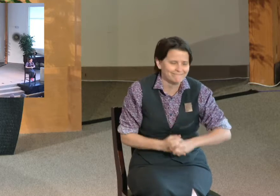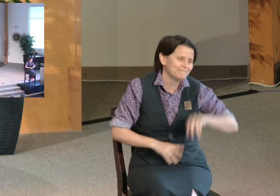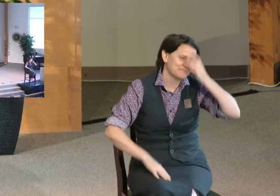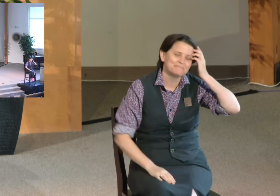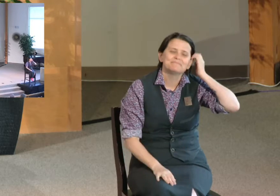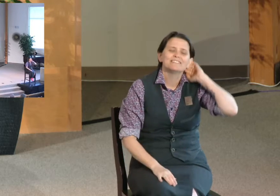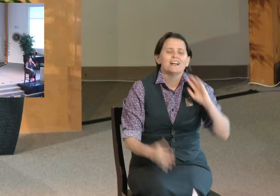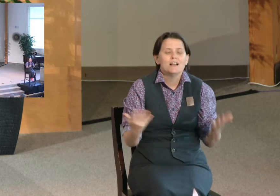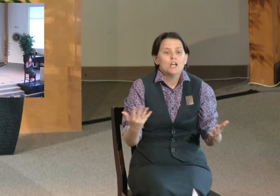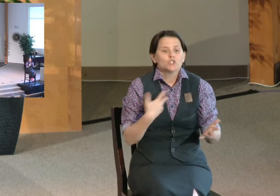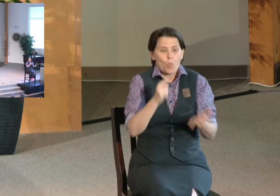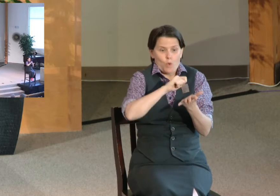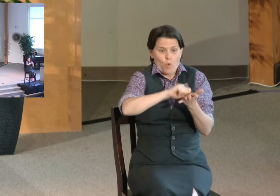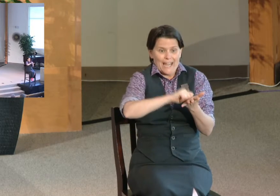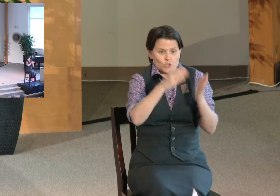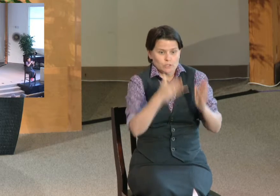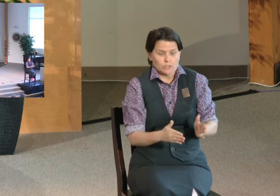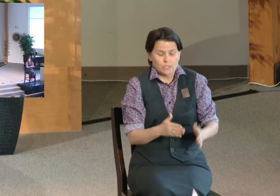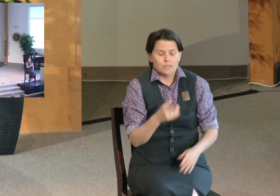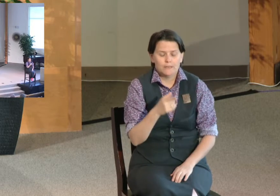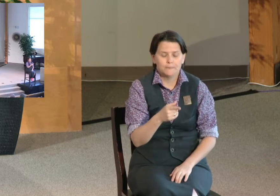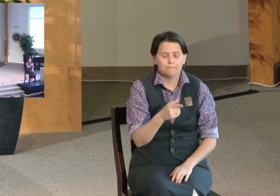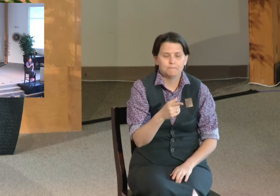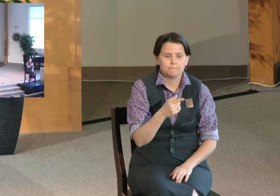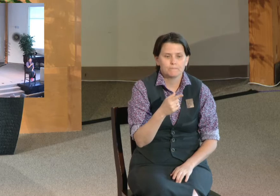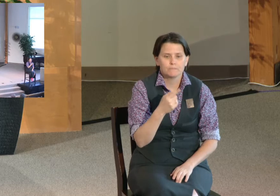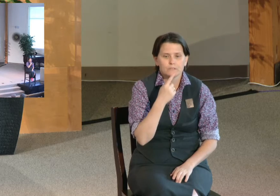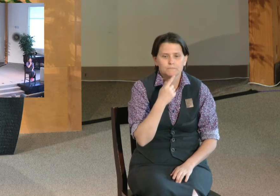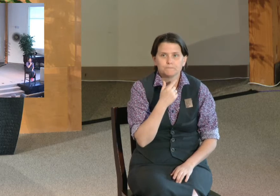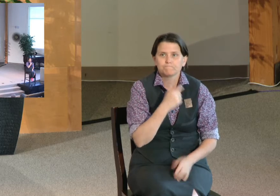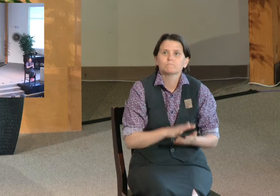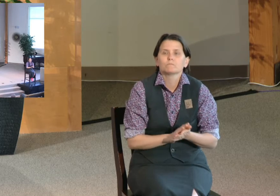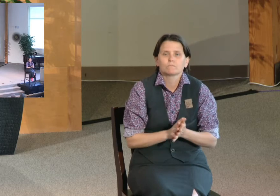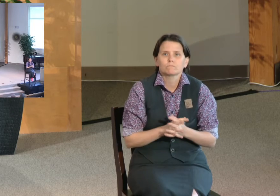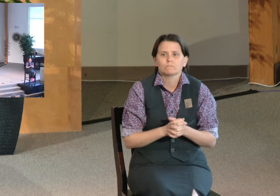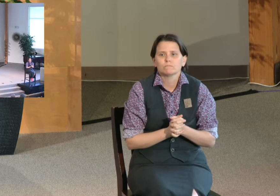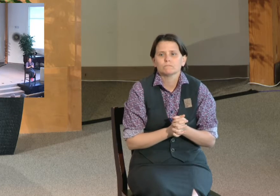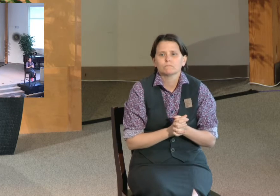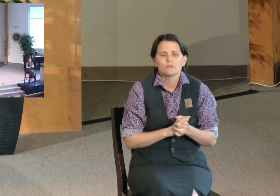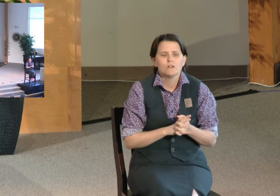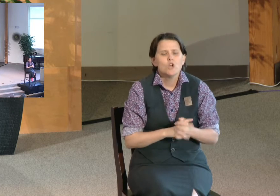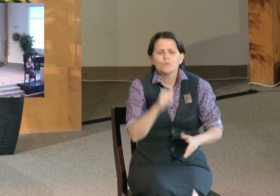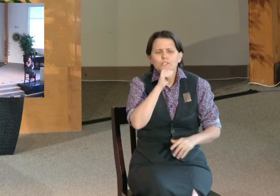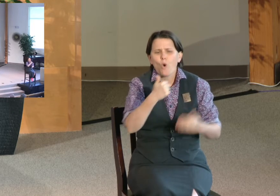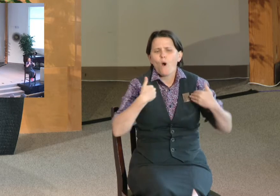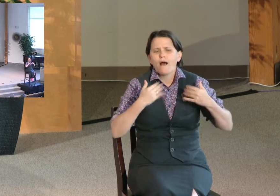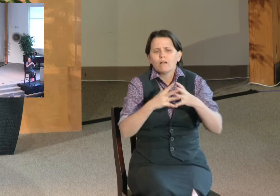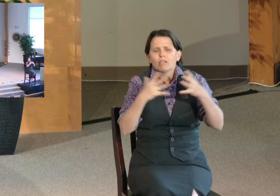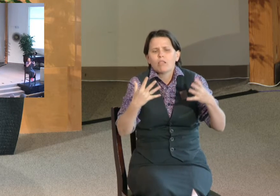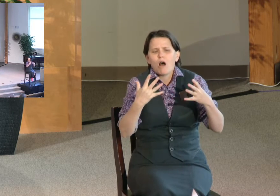there is a lack of rituals in marking a boy's journey and transition into